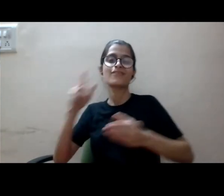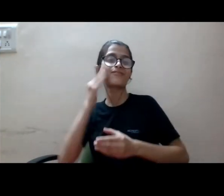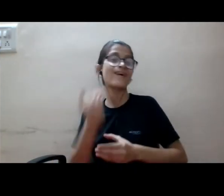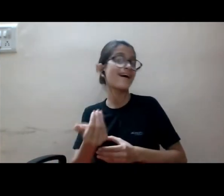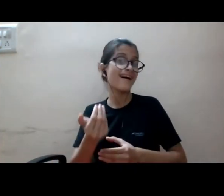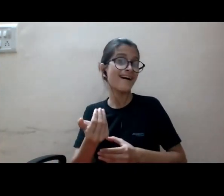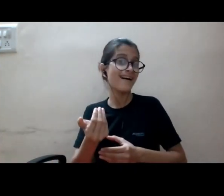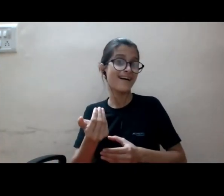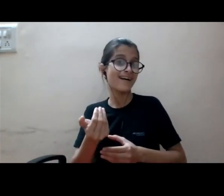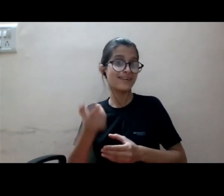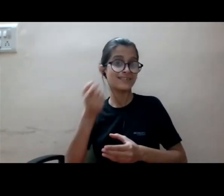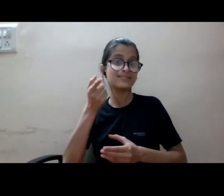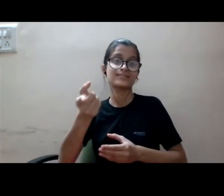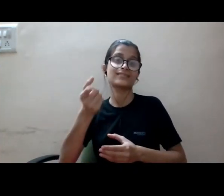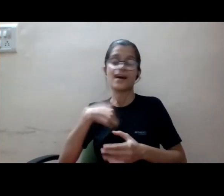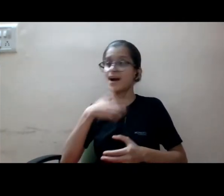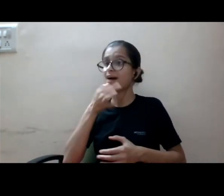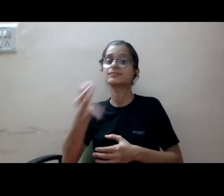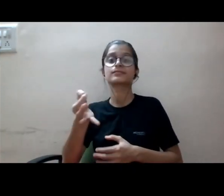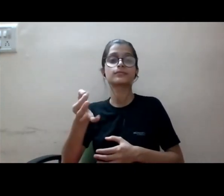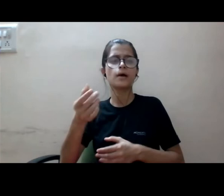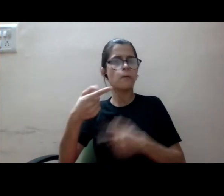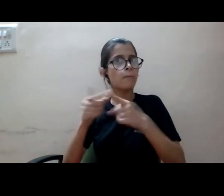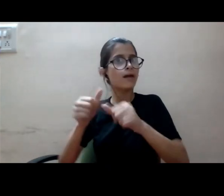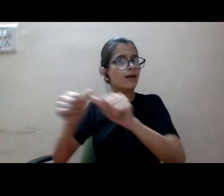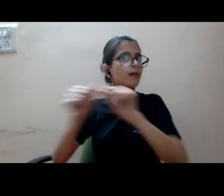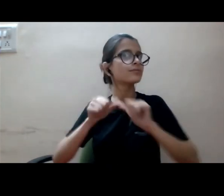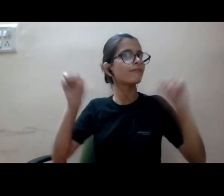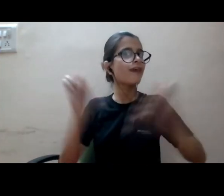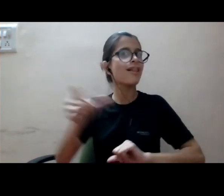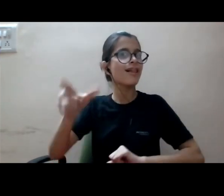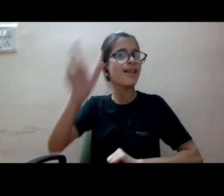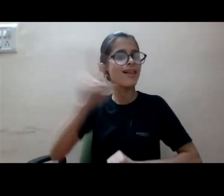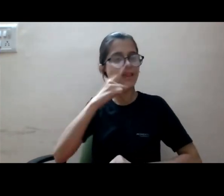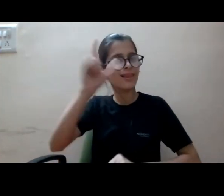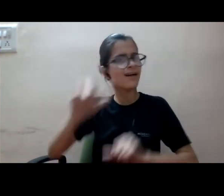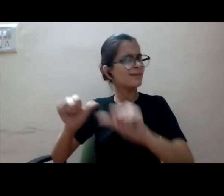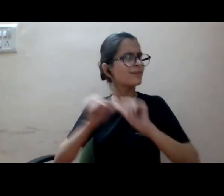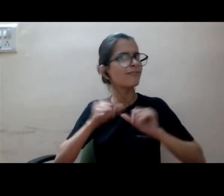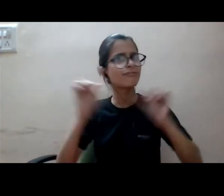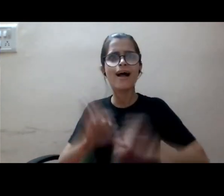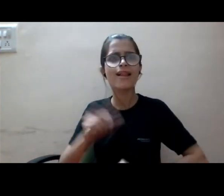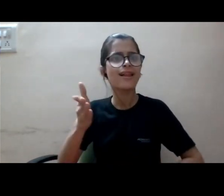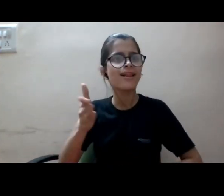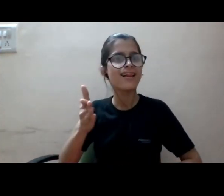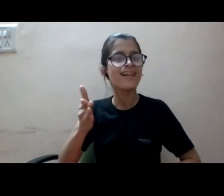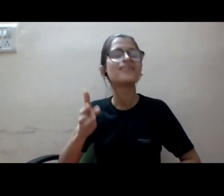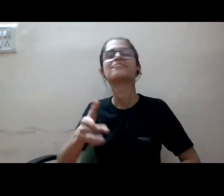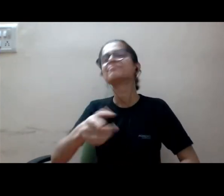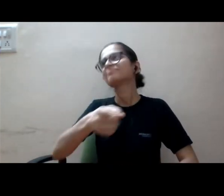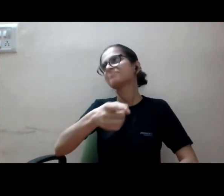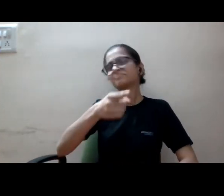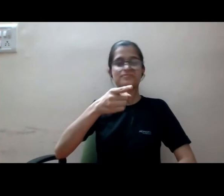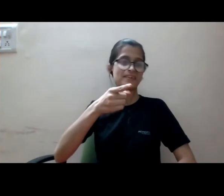levels? And she could not answer me in a straight manner. Oh, that is fantastic. Yeah.